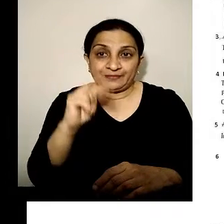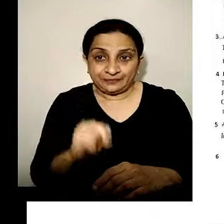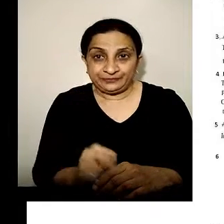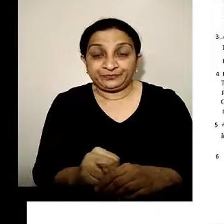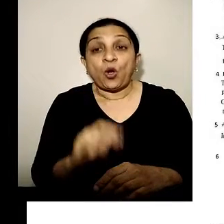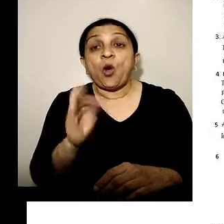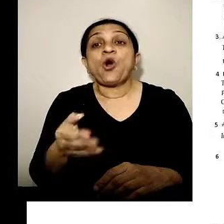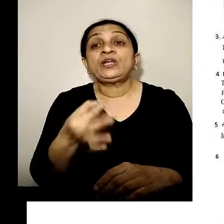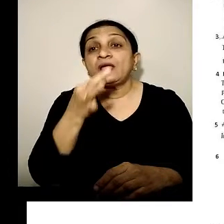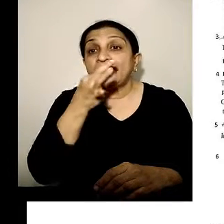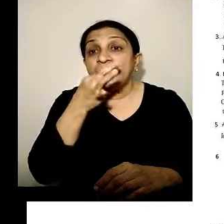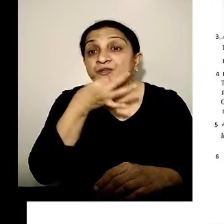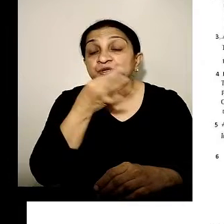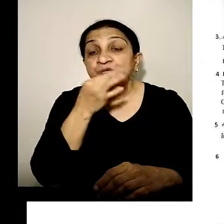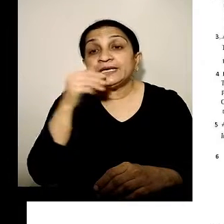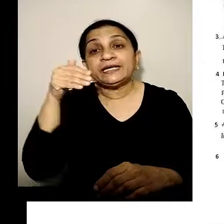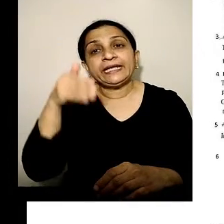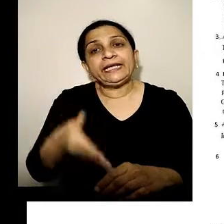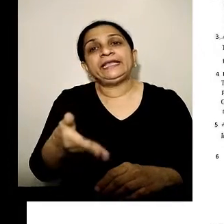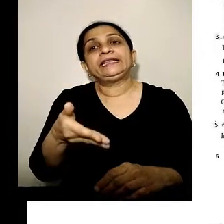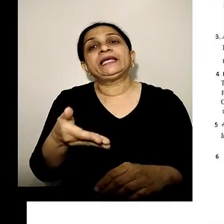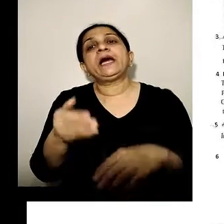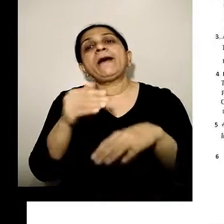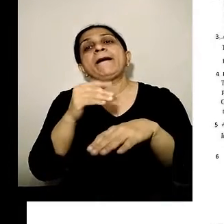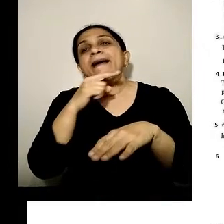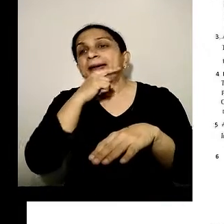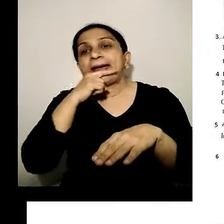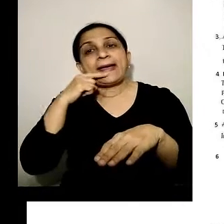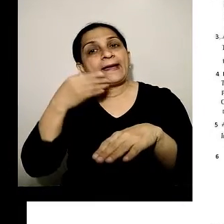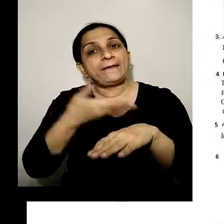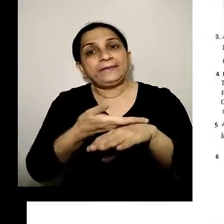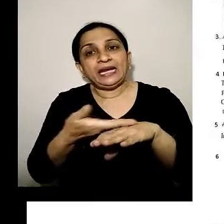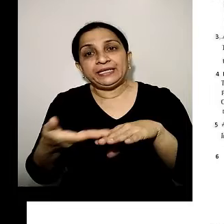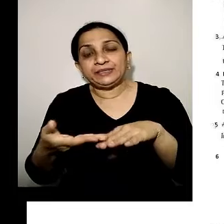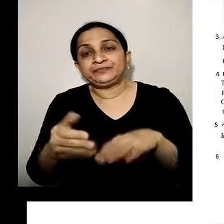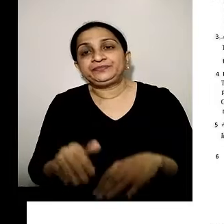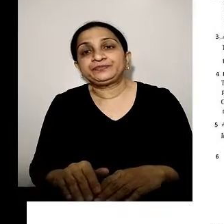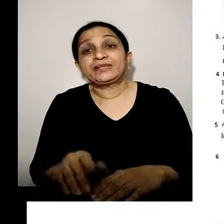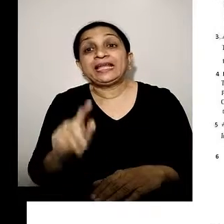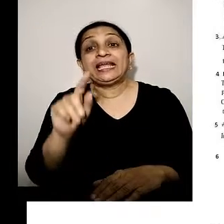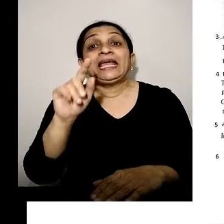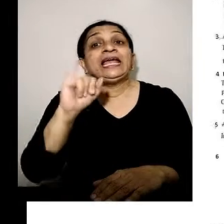insulin on sugar in the blood?